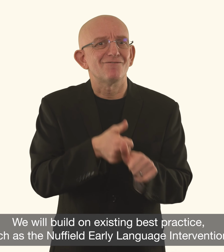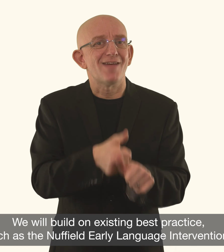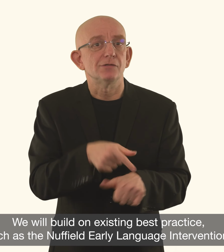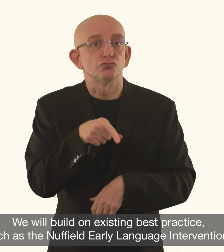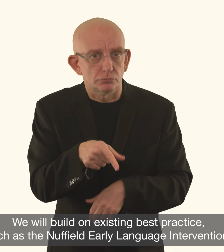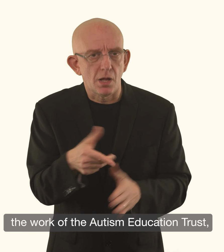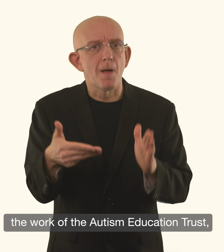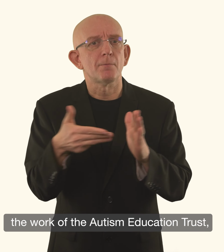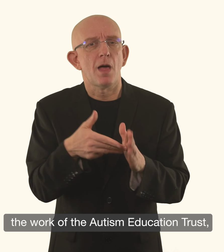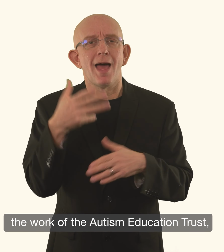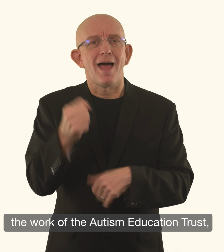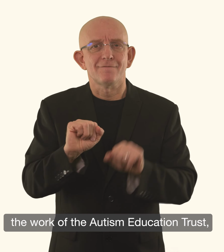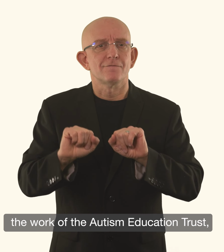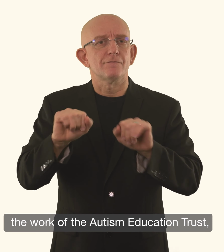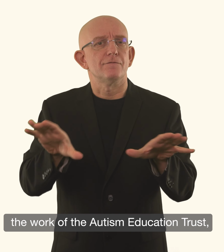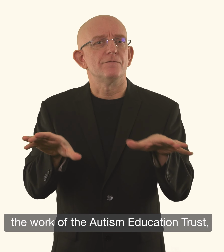The work of the Autism Education Trust.